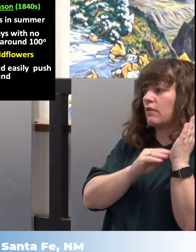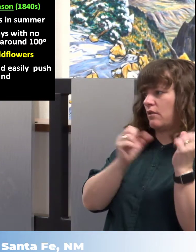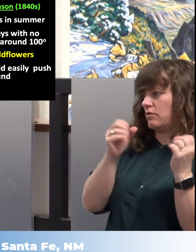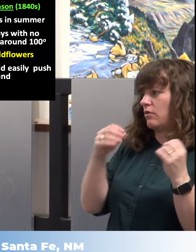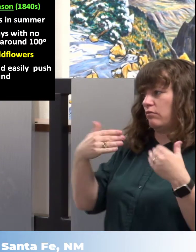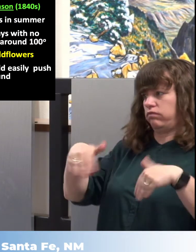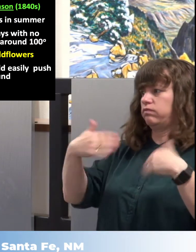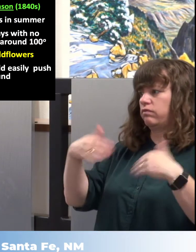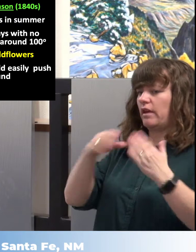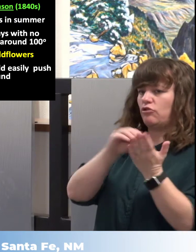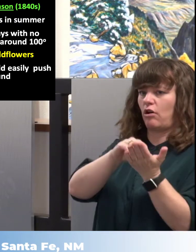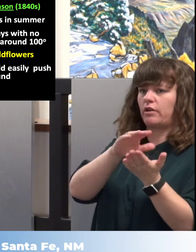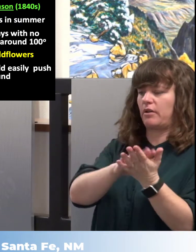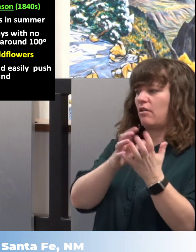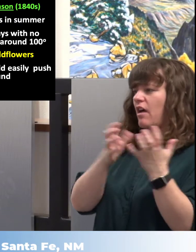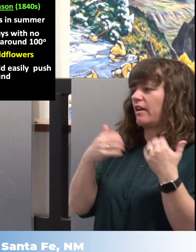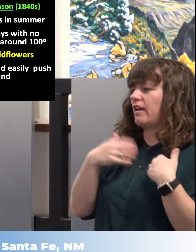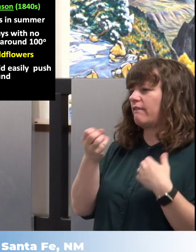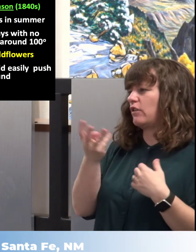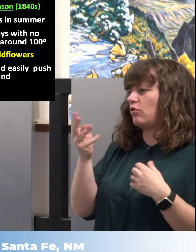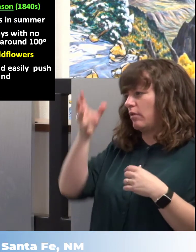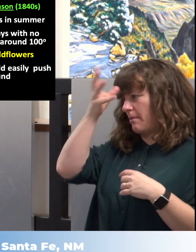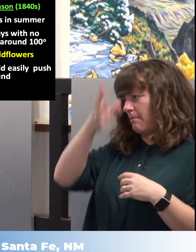and cart. He had a couple of men with him.